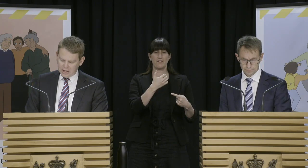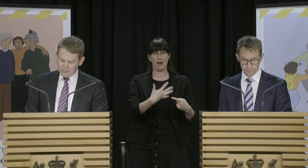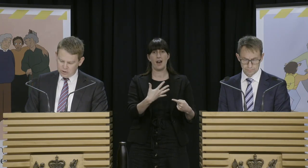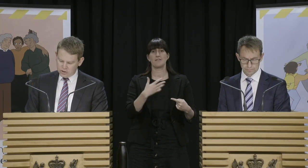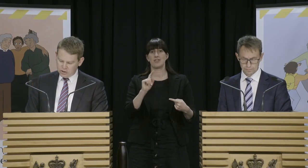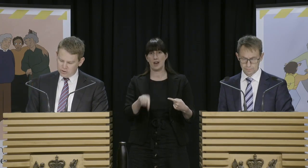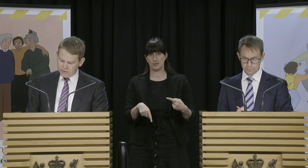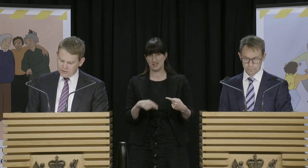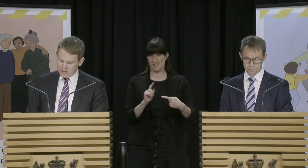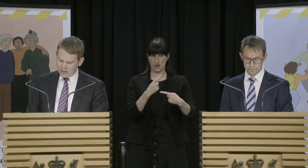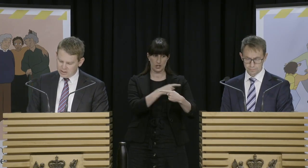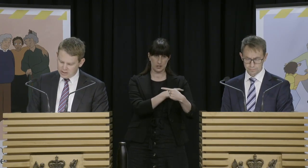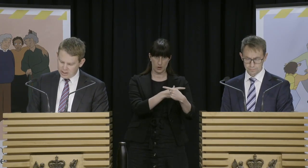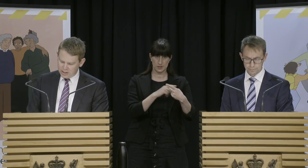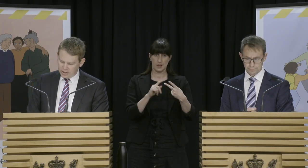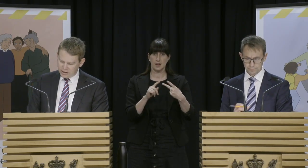55,648 first dose,